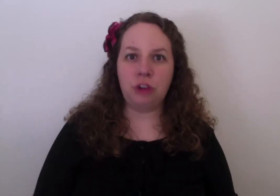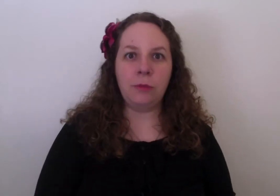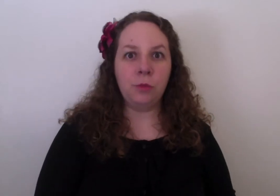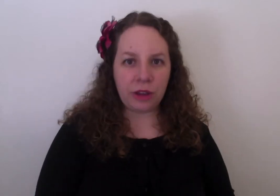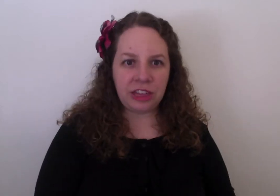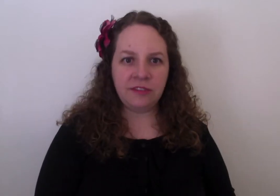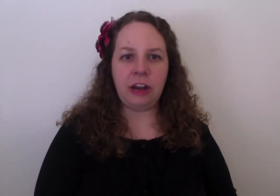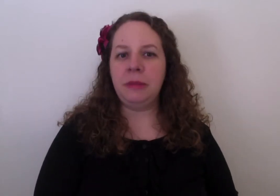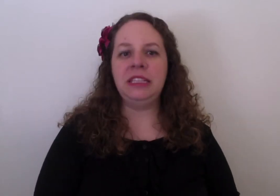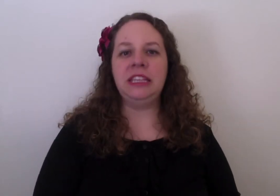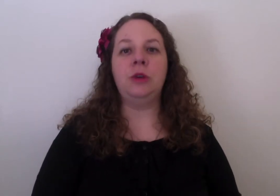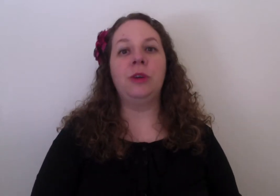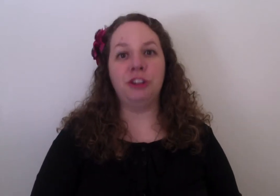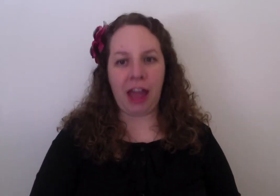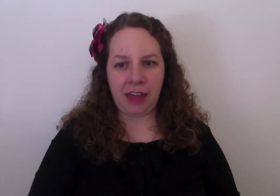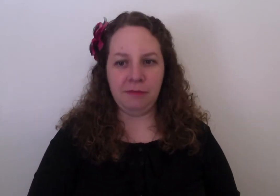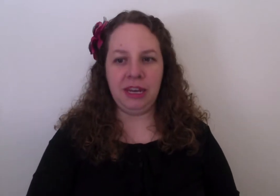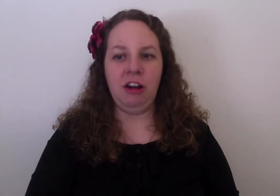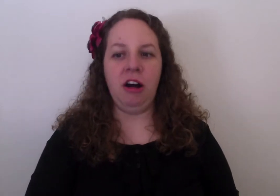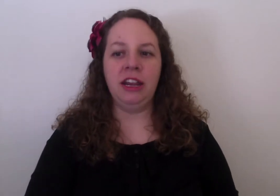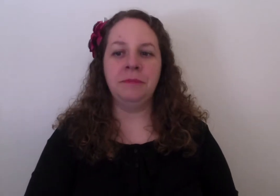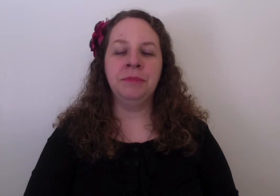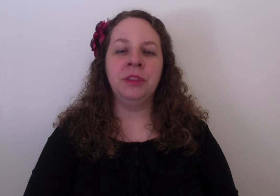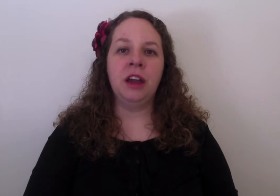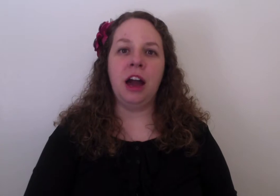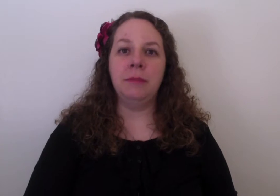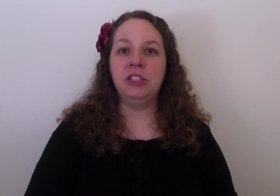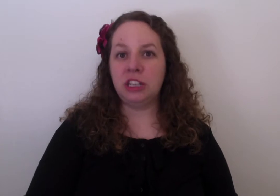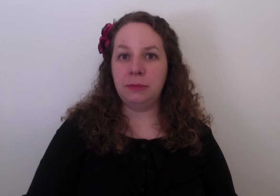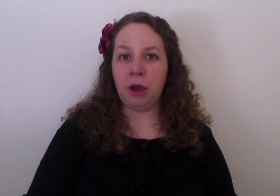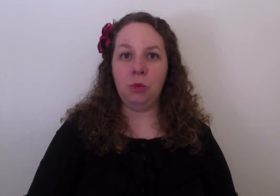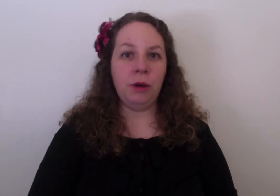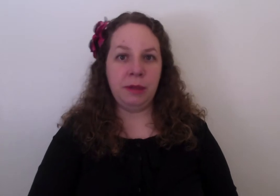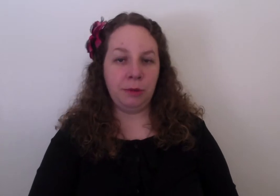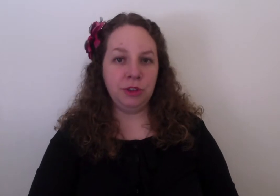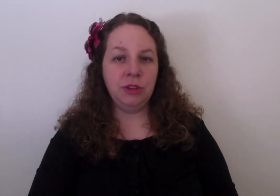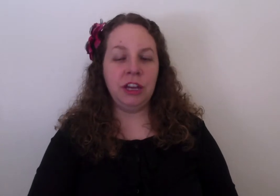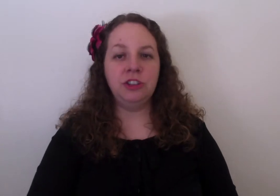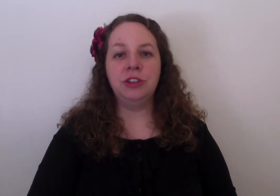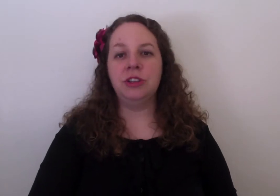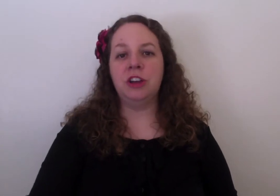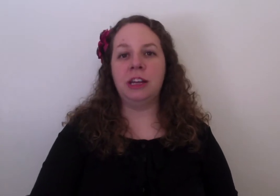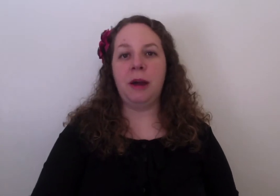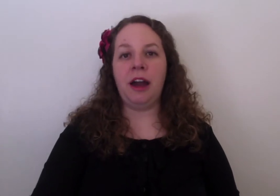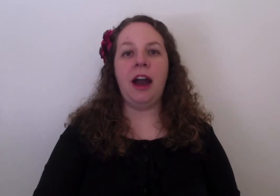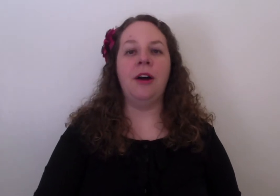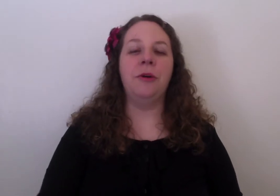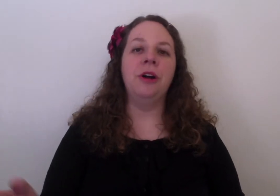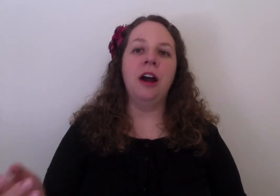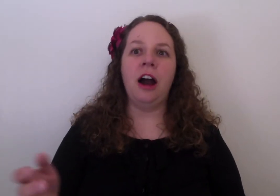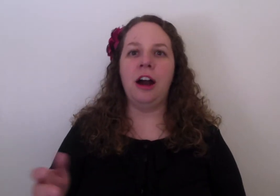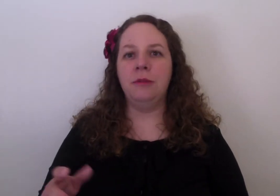describe what the environment is like when you're at Benihana. It talks about what people do there, so you can talk about how,